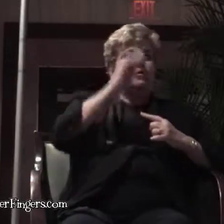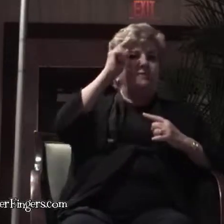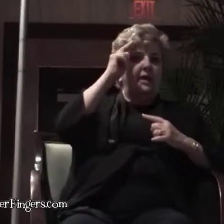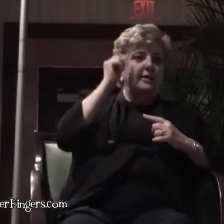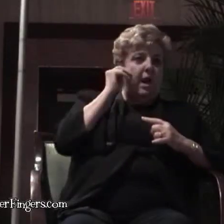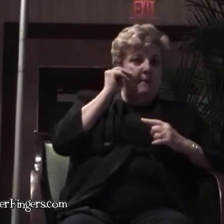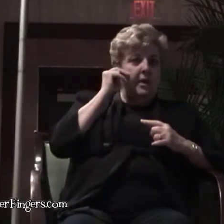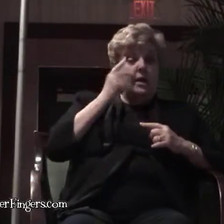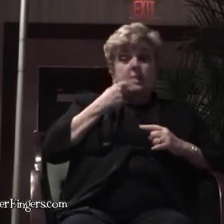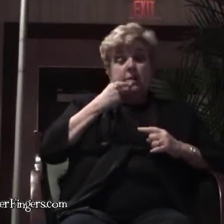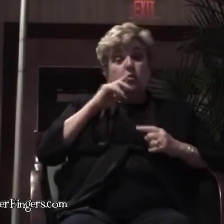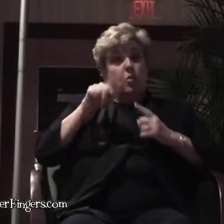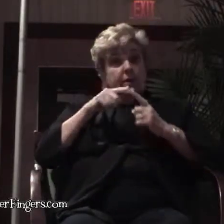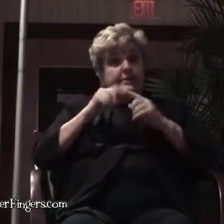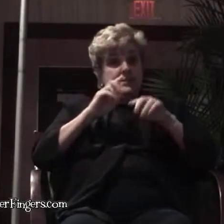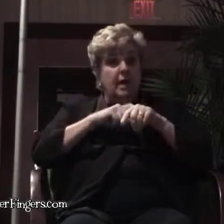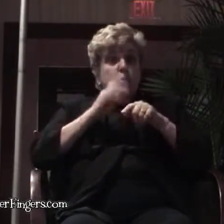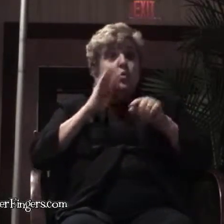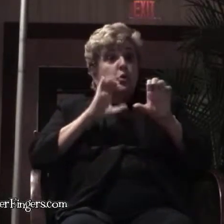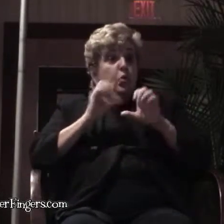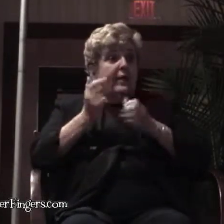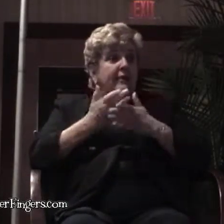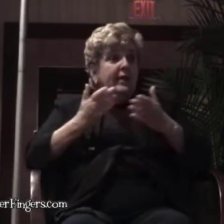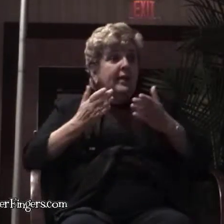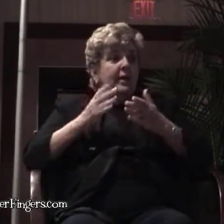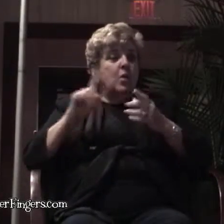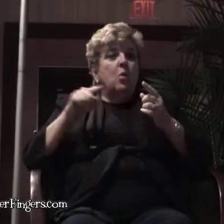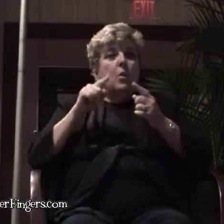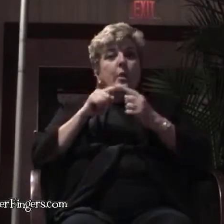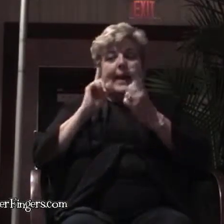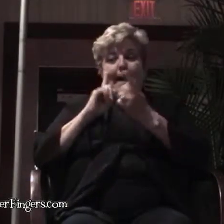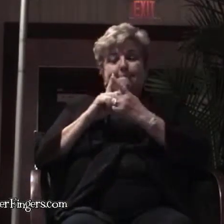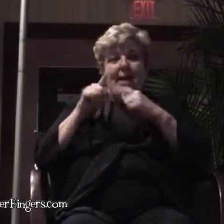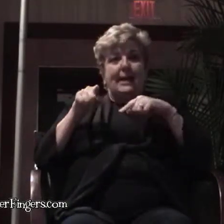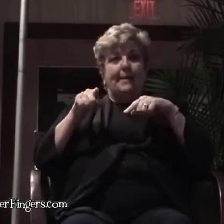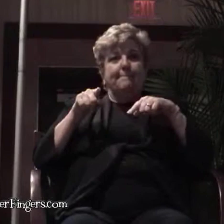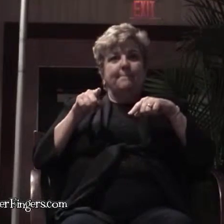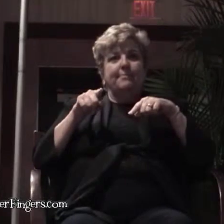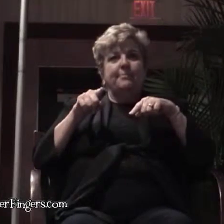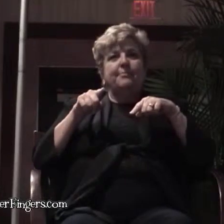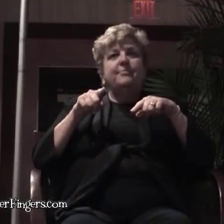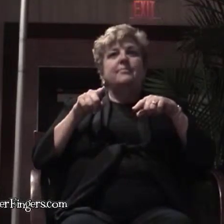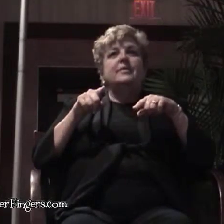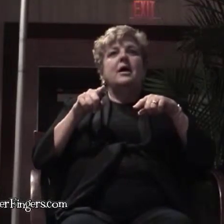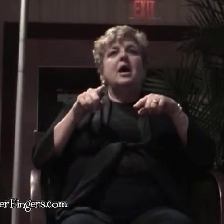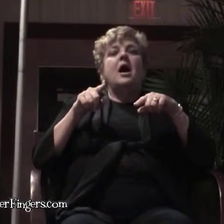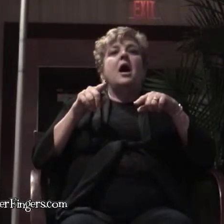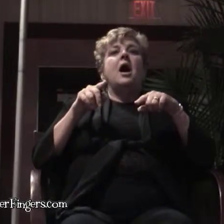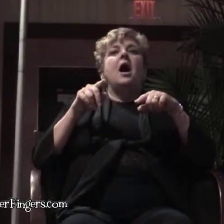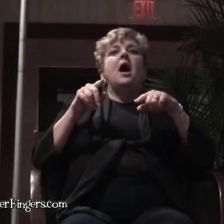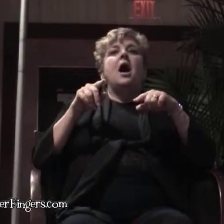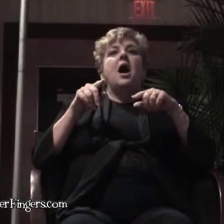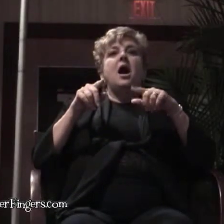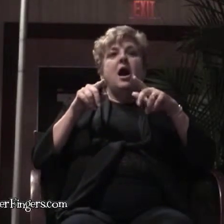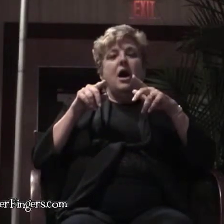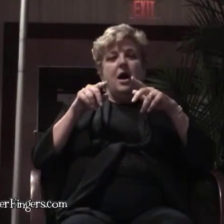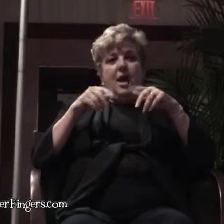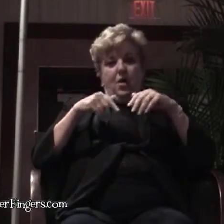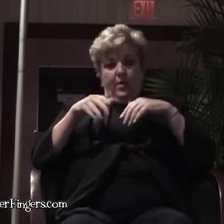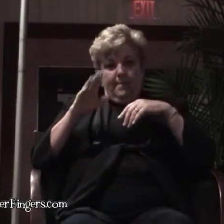will. Well, when I met Kenny, it was time. And Kenny drove me back through Vietnam as I was trying to drag him off. And he was